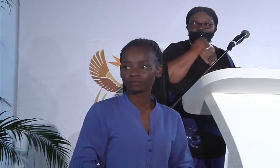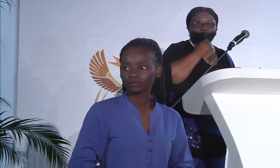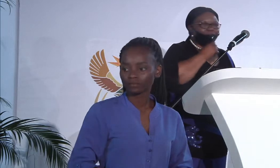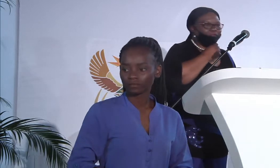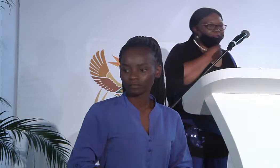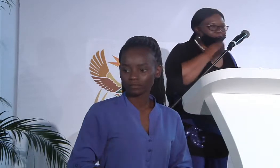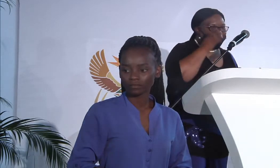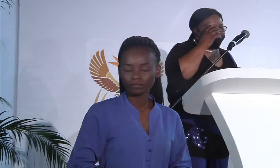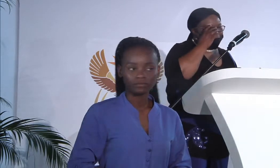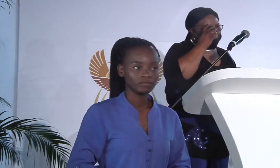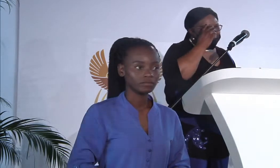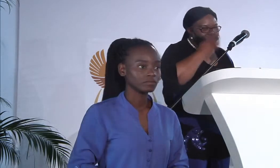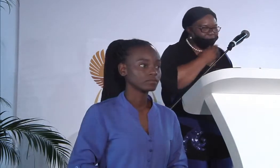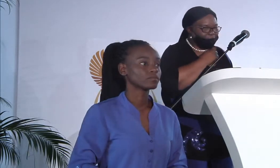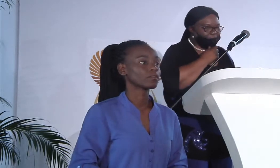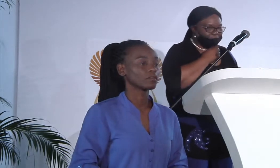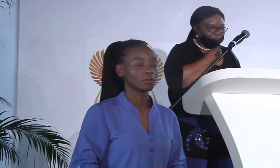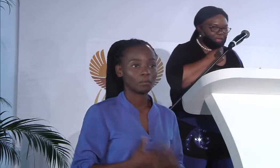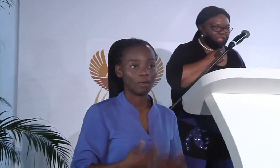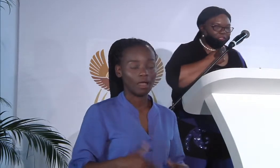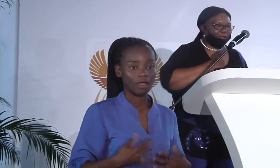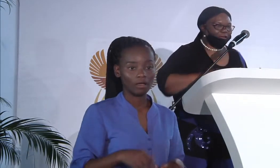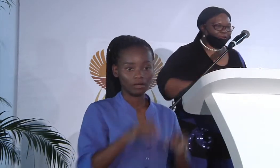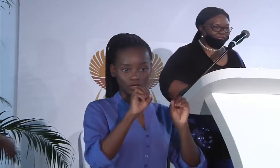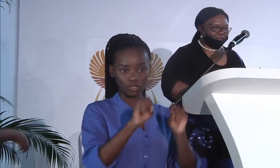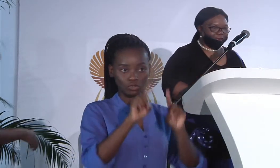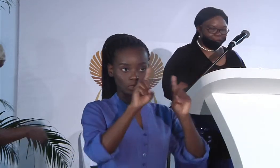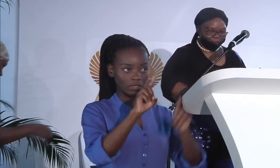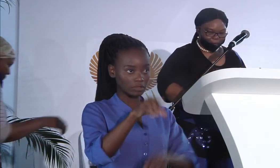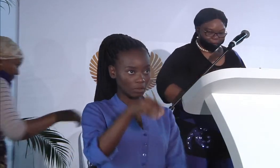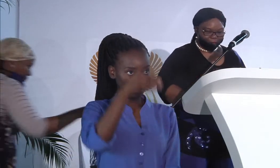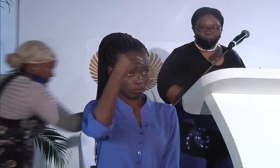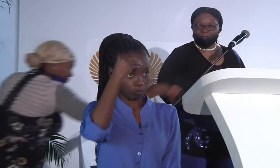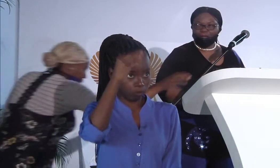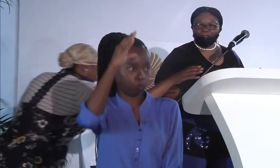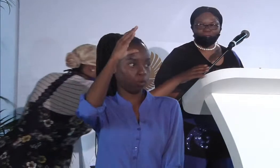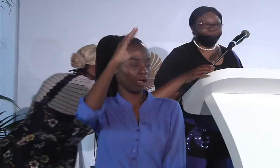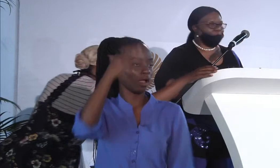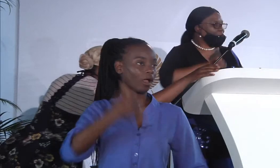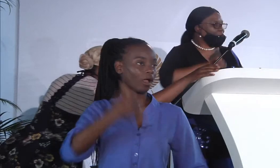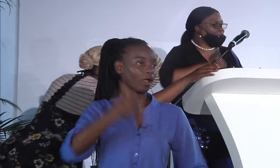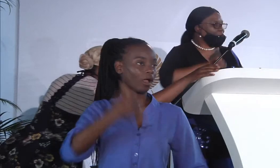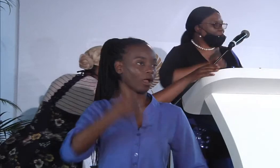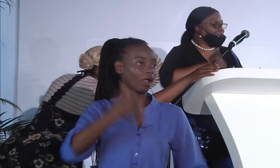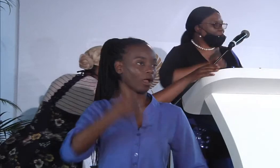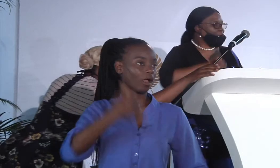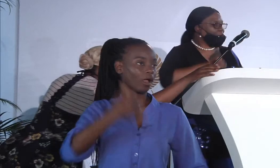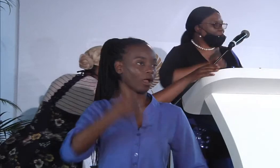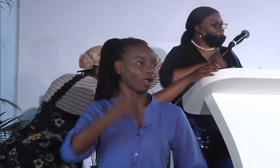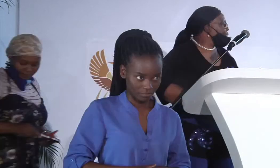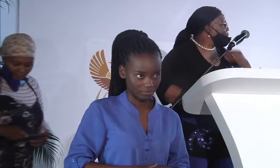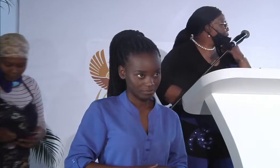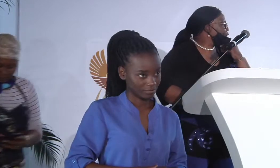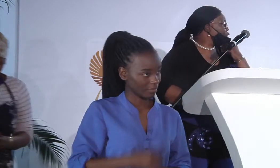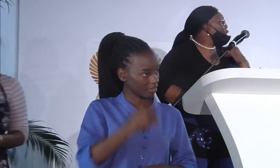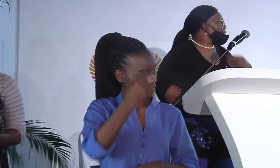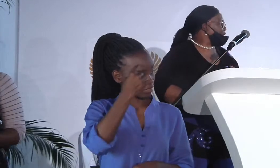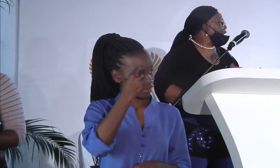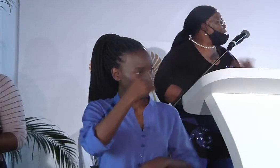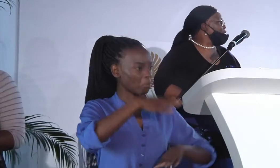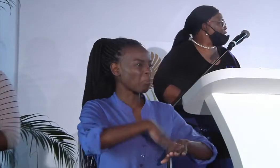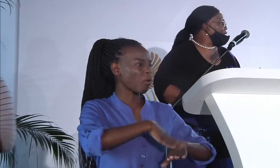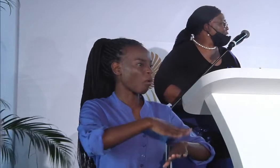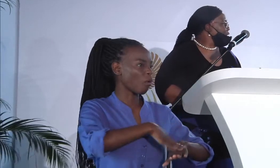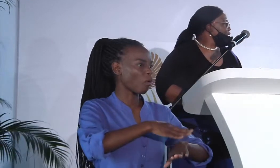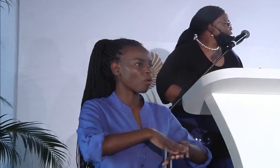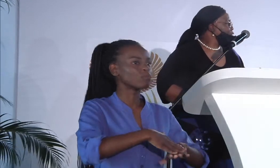That was very informative and educational, Angela. I think we do need such talks a